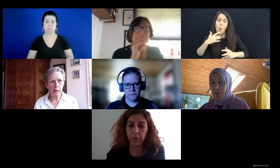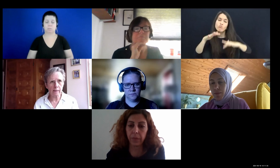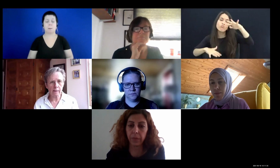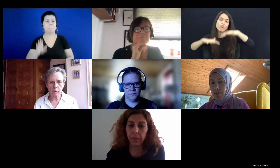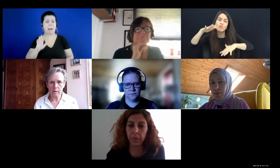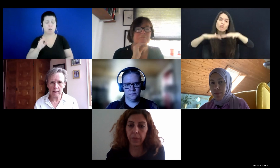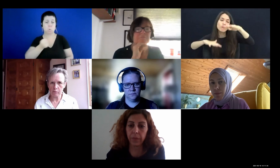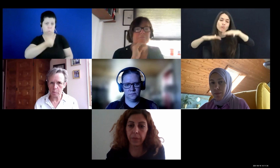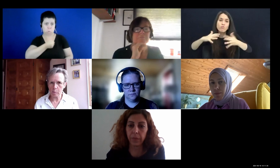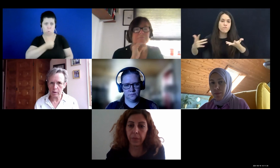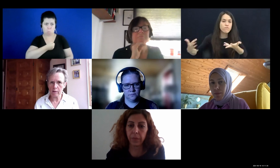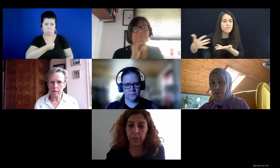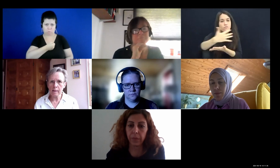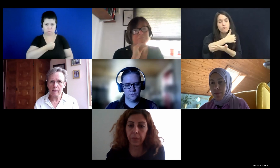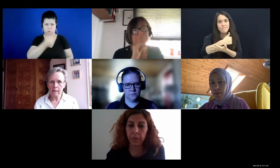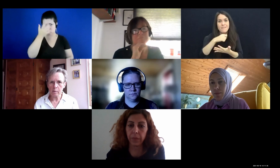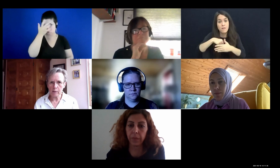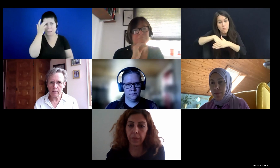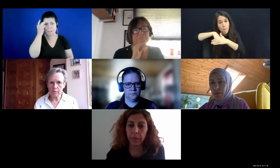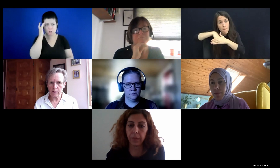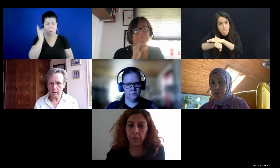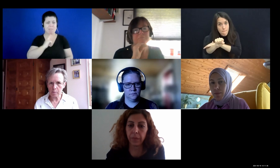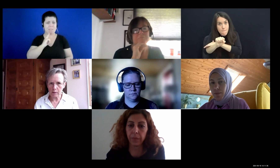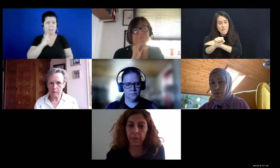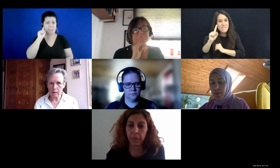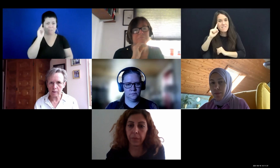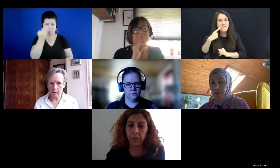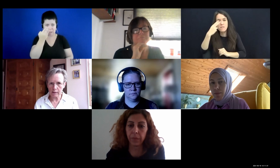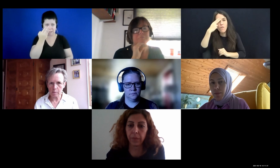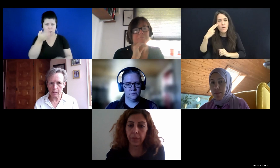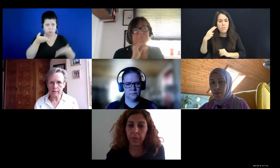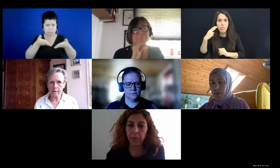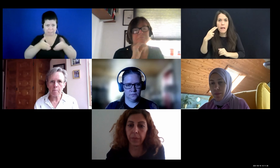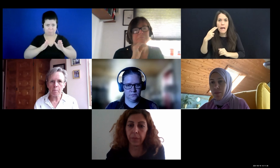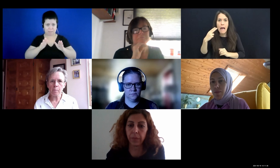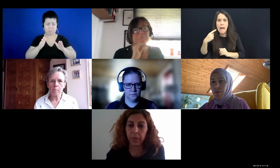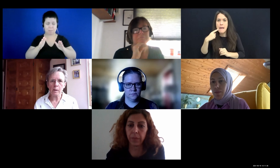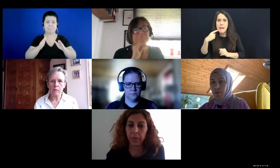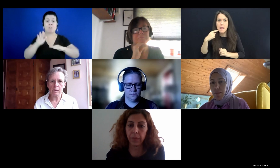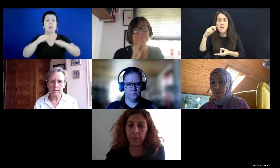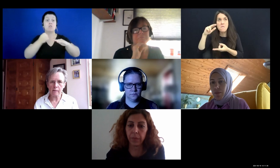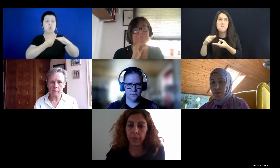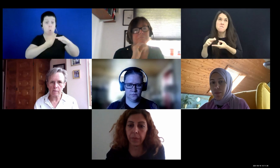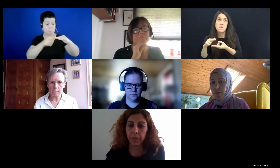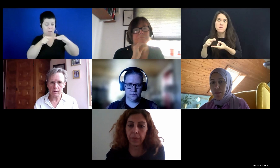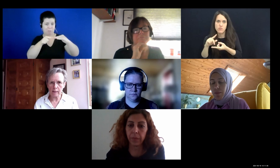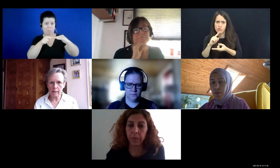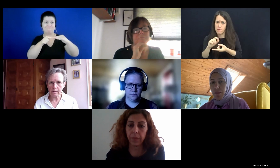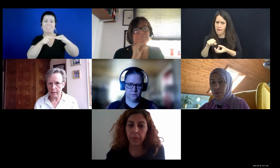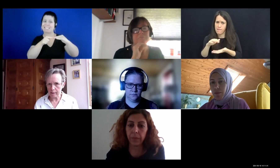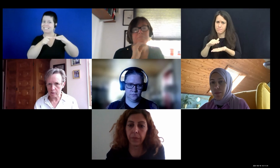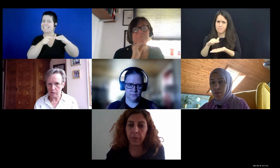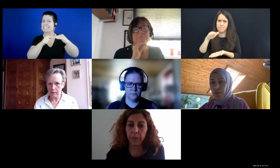deaf blindness as from birth can be very much underestimated because it's not